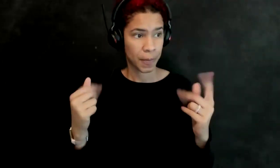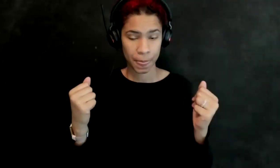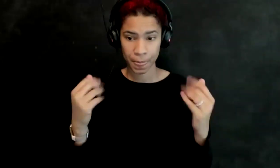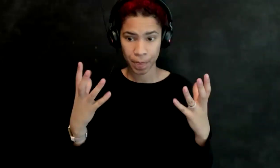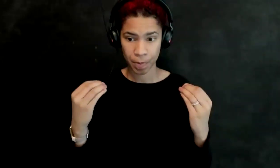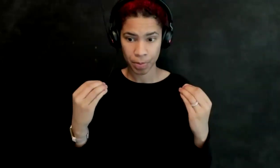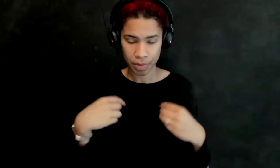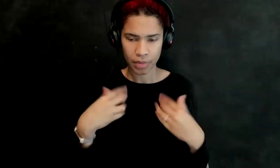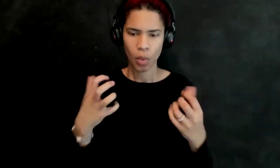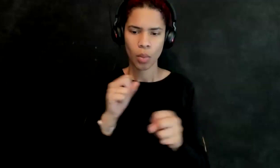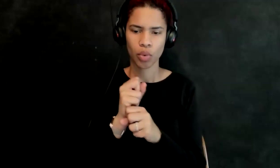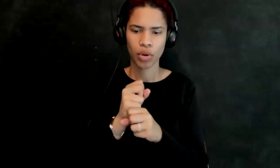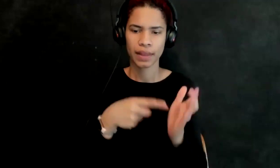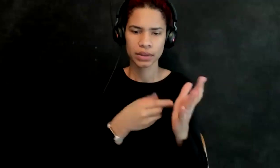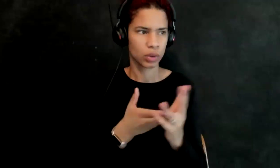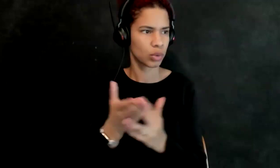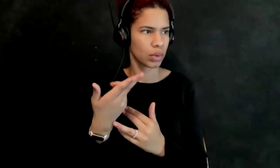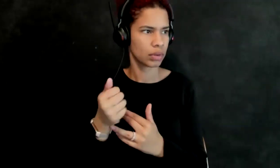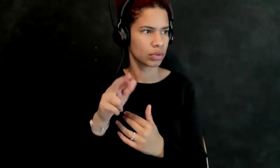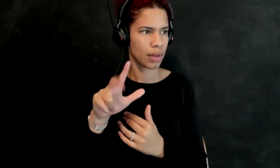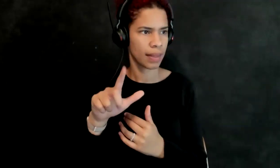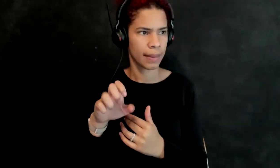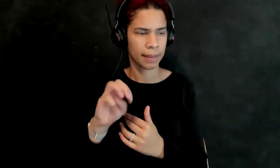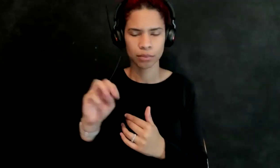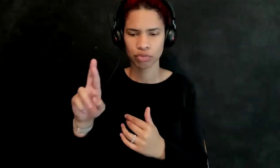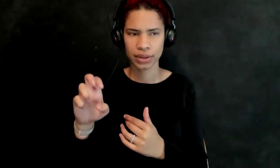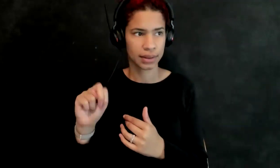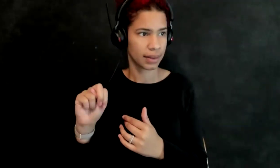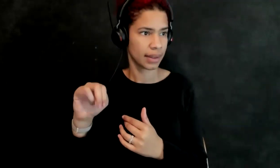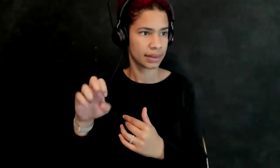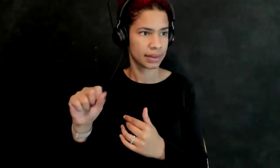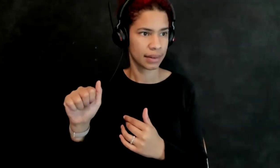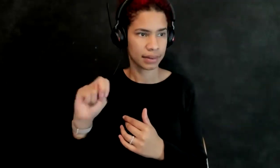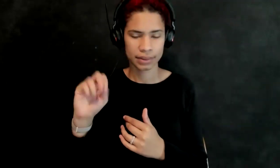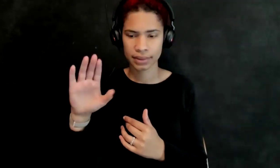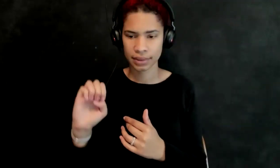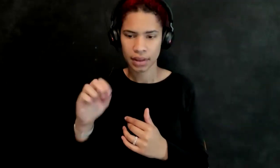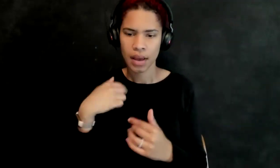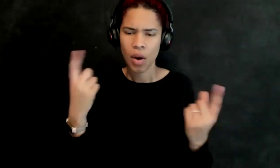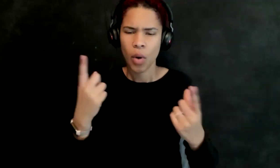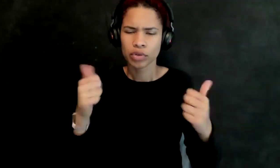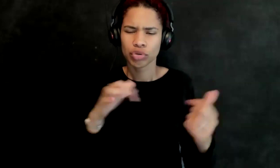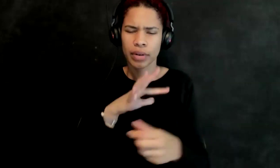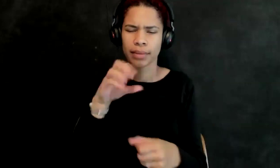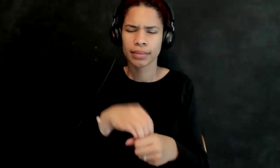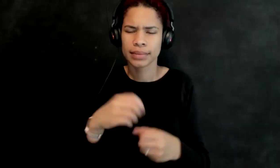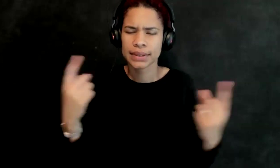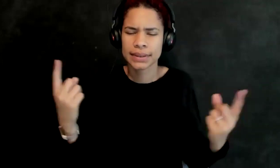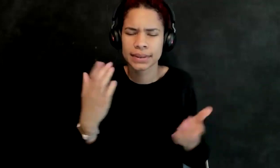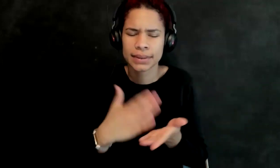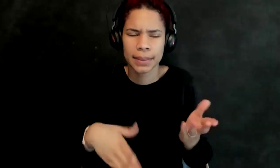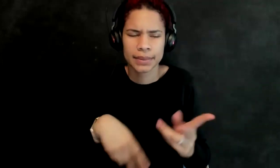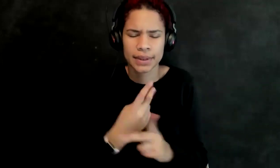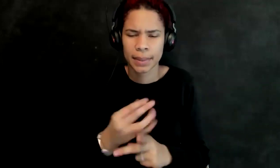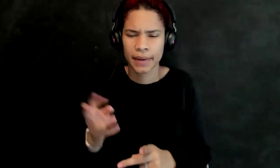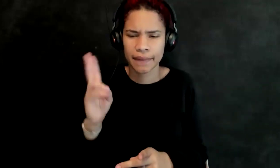work this through the lens of the Harlem Renaissance. Something I always do when I'm teaching is to include some sort of historical aspect so that while